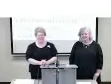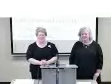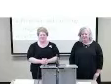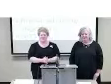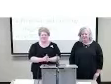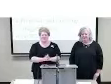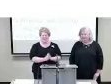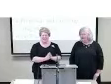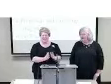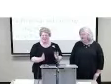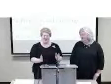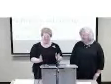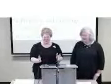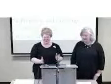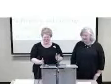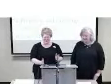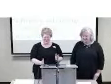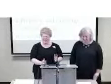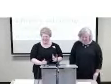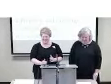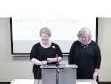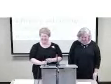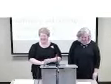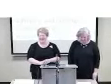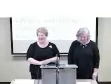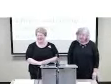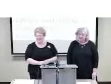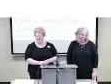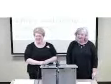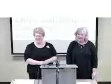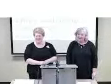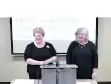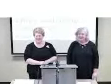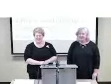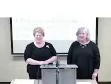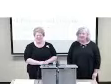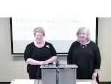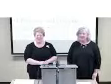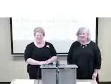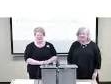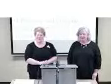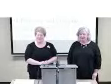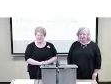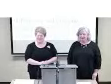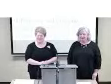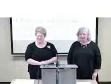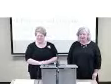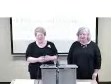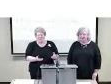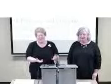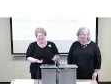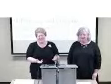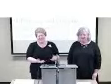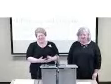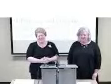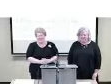i wish we could hear all of your responses and i wish that we could know which one you like the most we